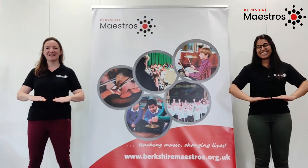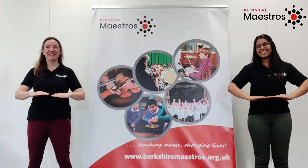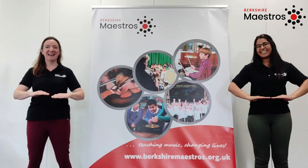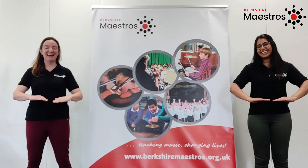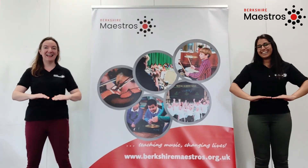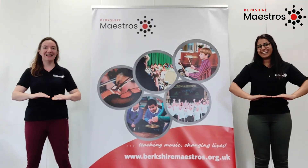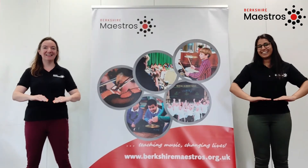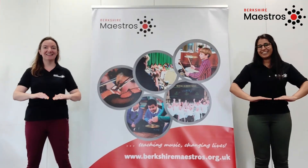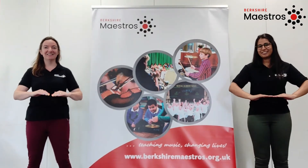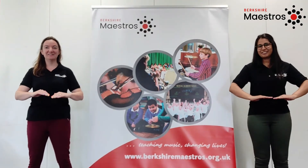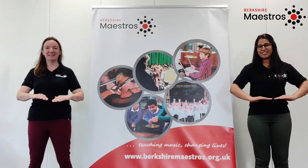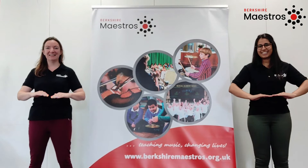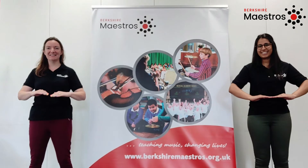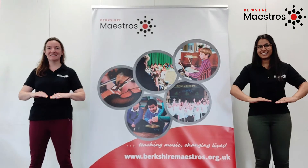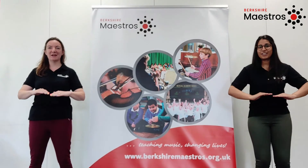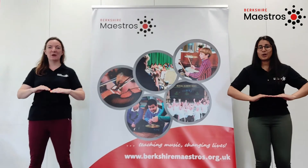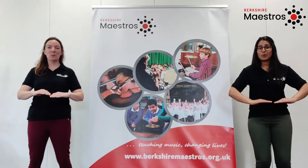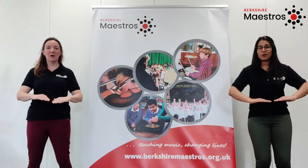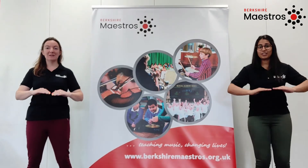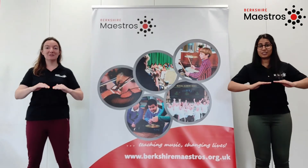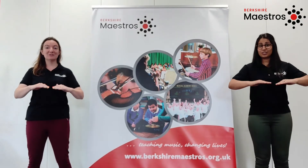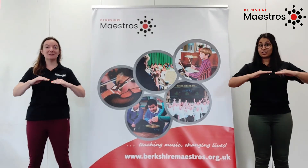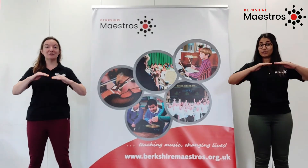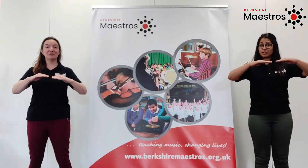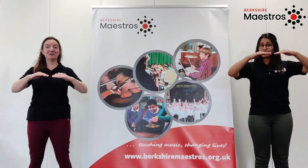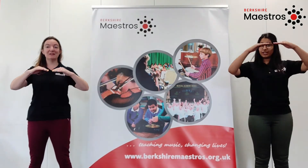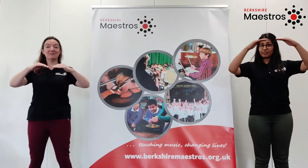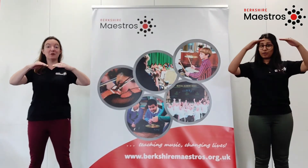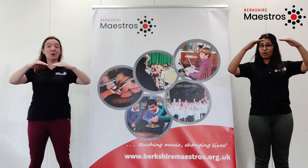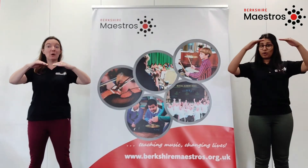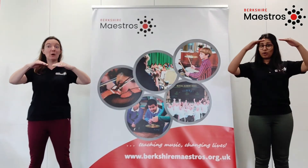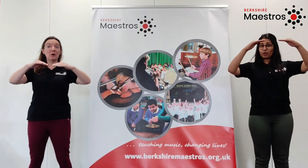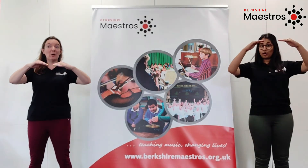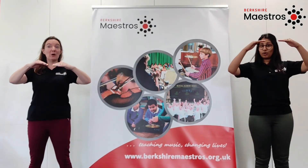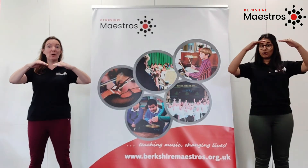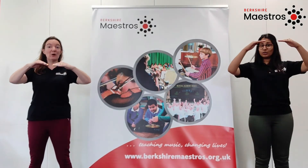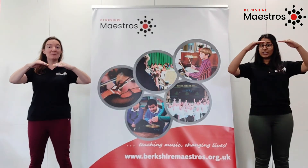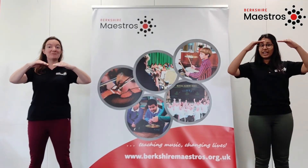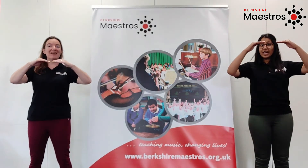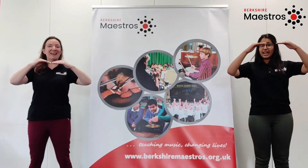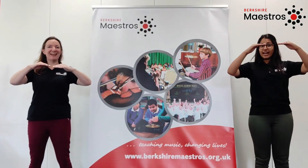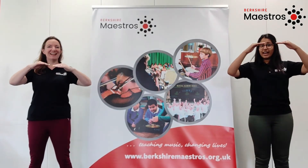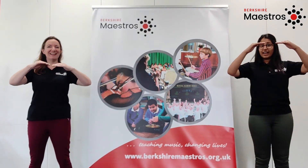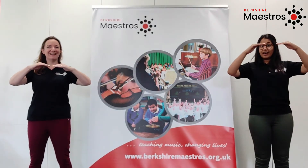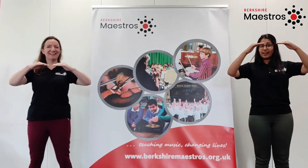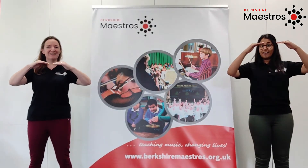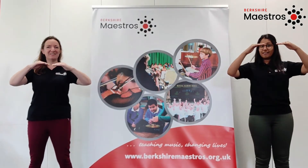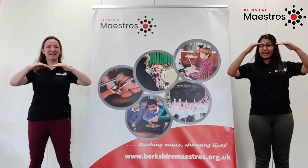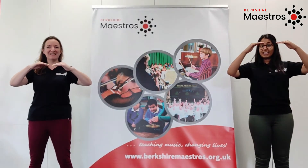Elevator, elevator. One, two, three, four.